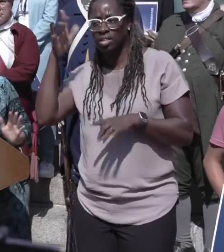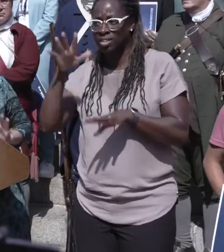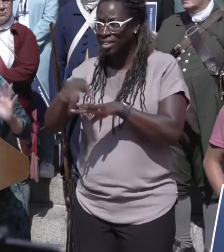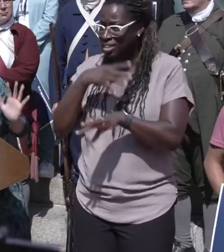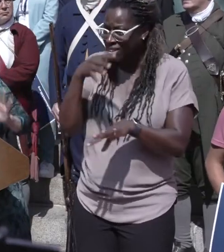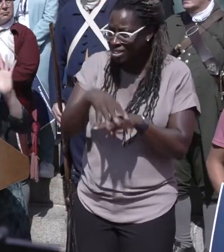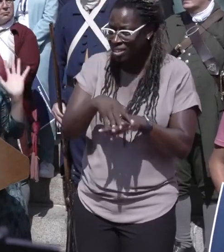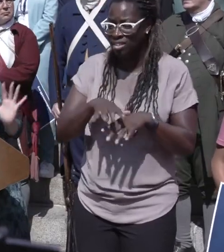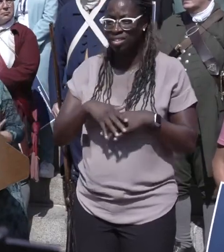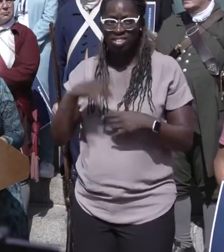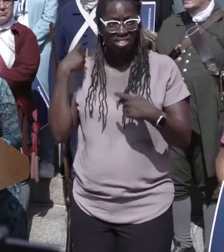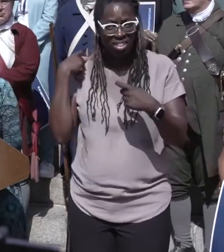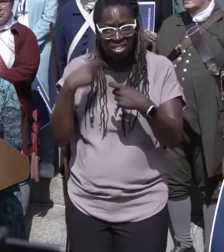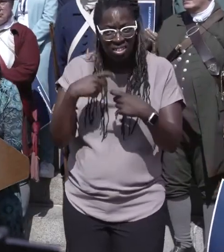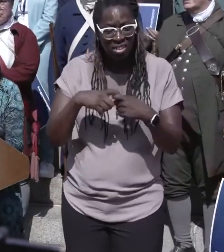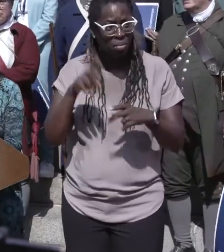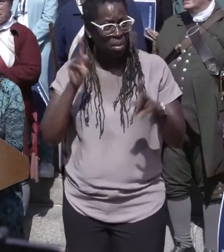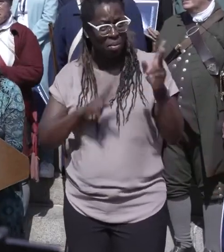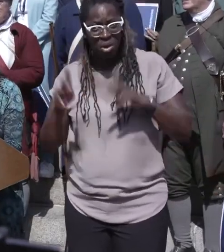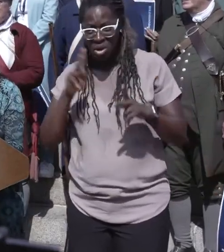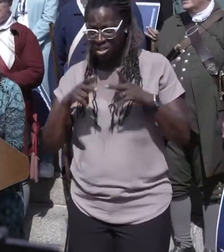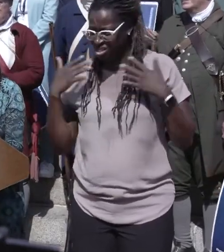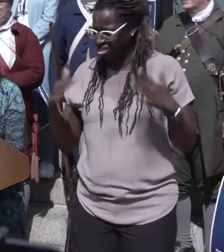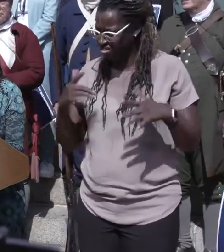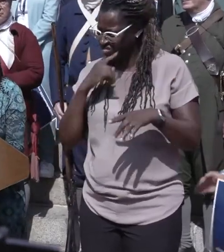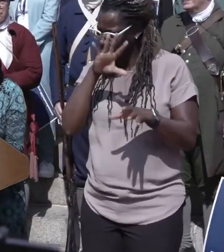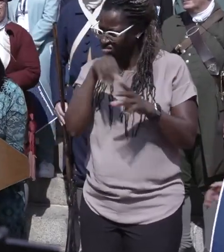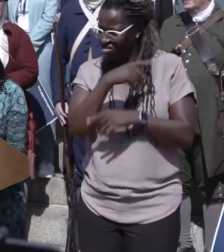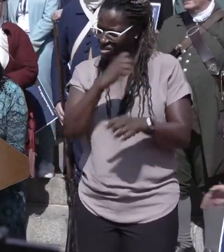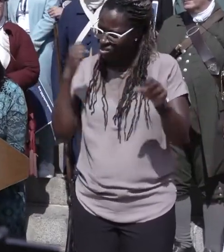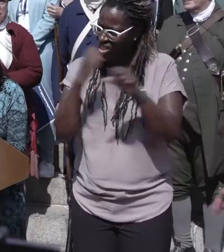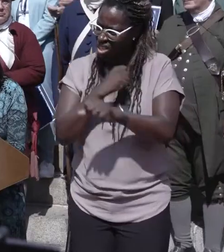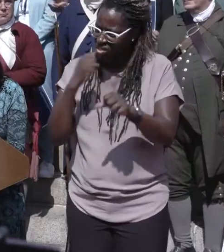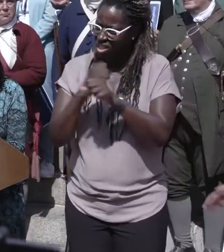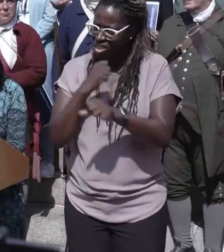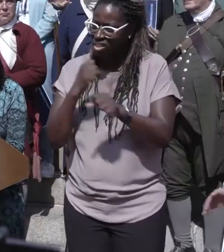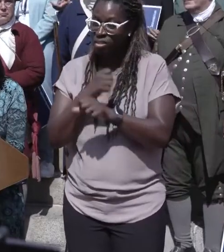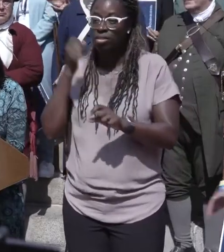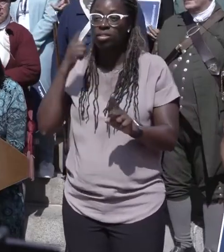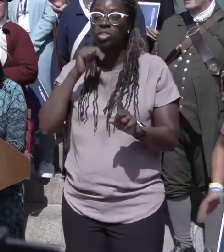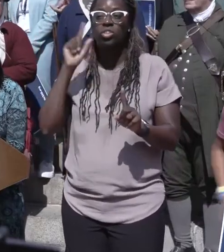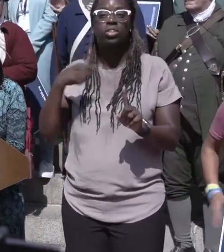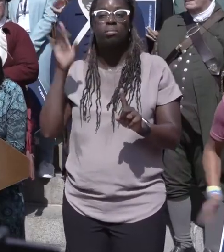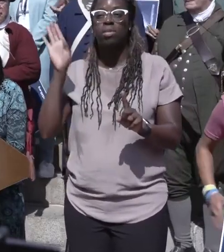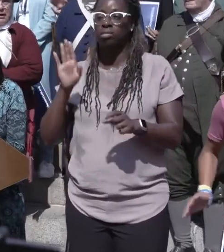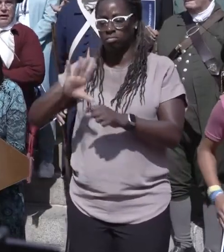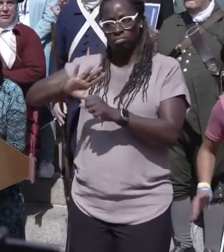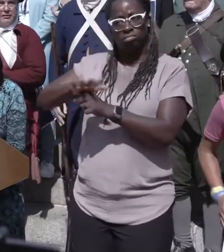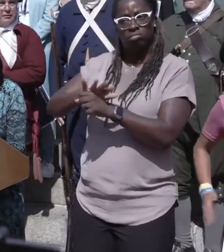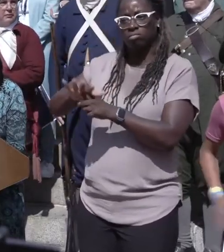even mentioning Lexington, Concord, and the many, many other communities outside this city.